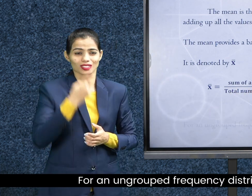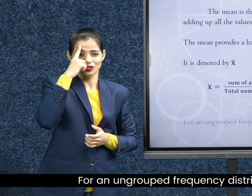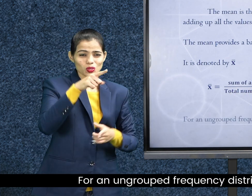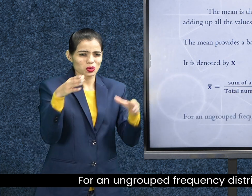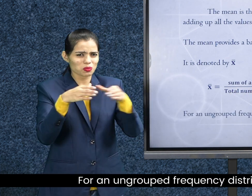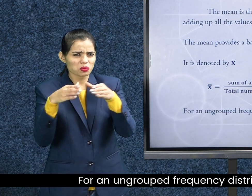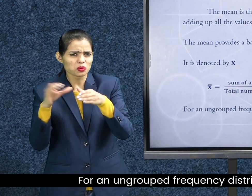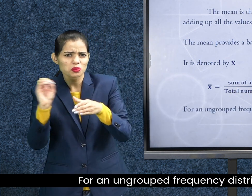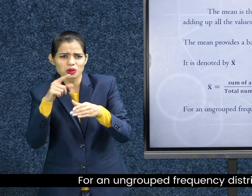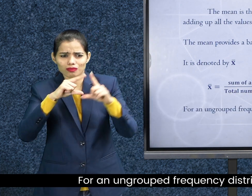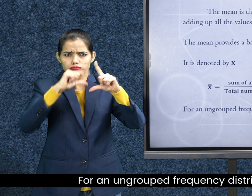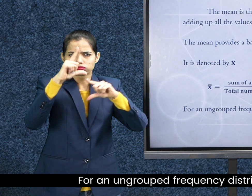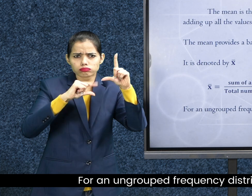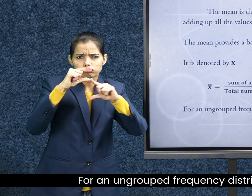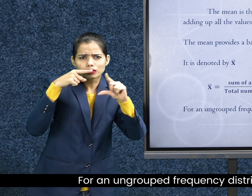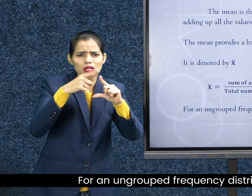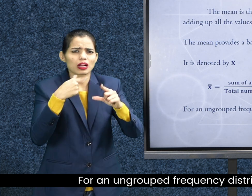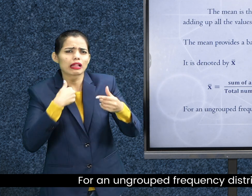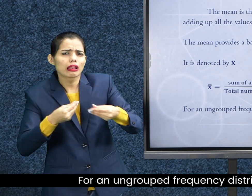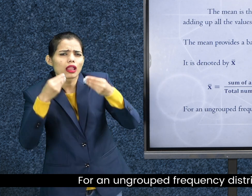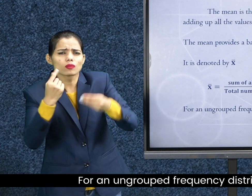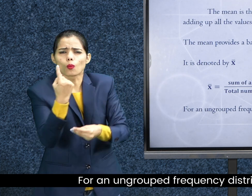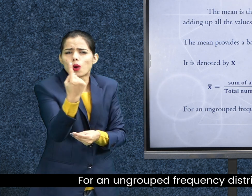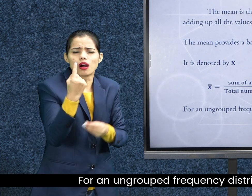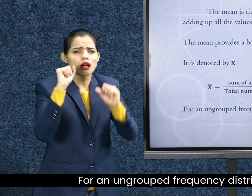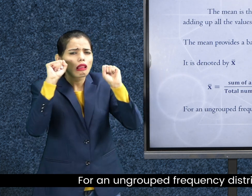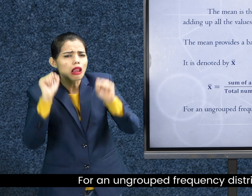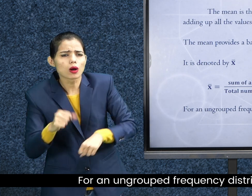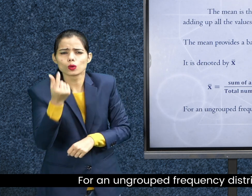For an ungrouped frequency distribution, one can use this formula: